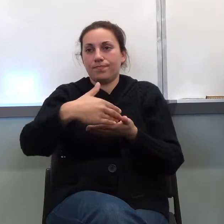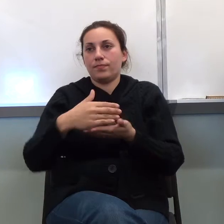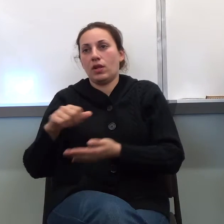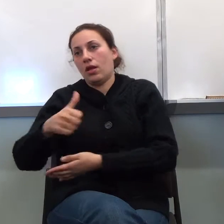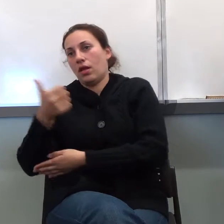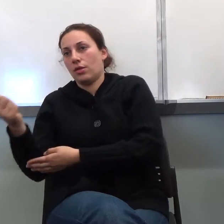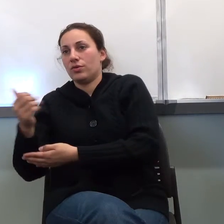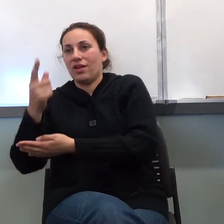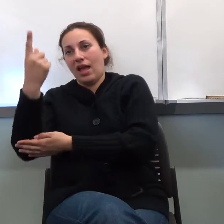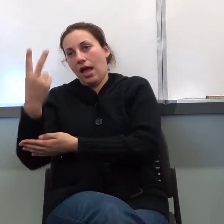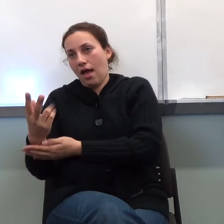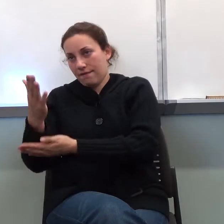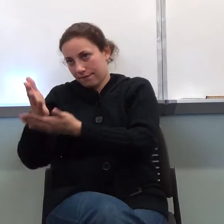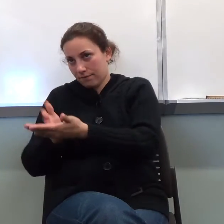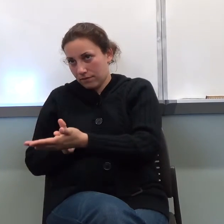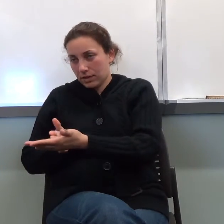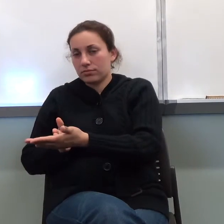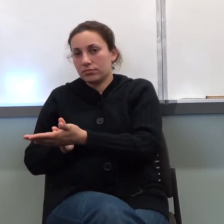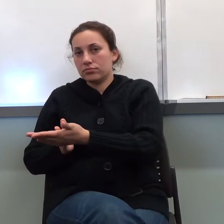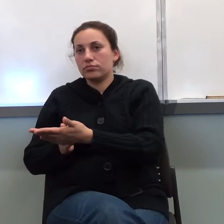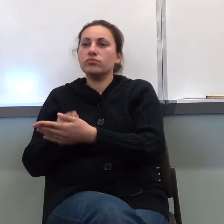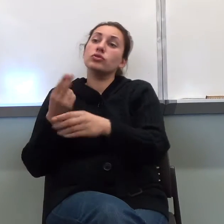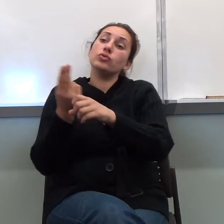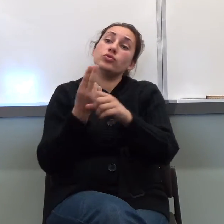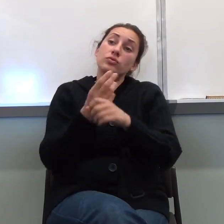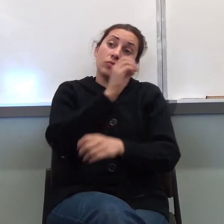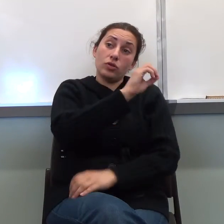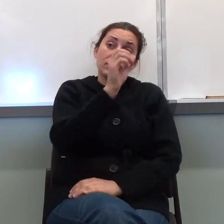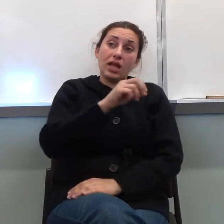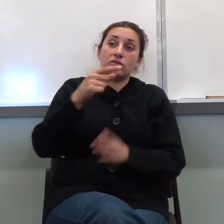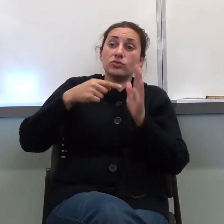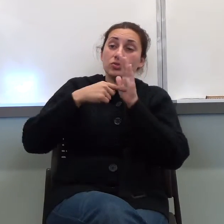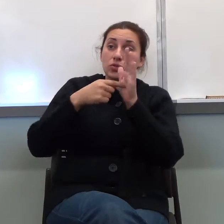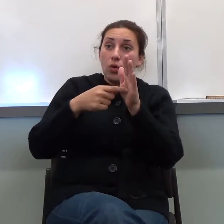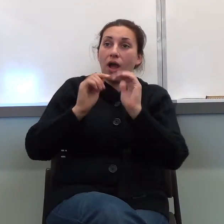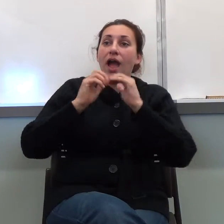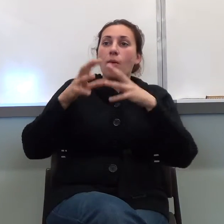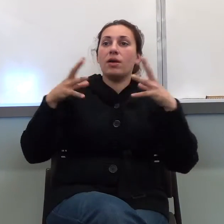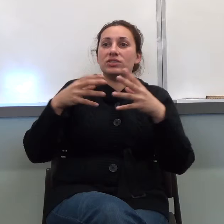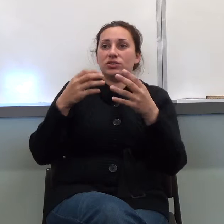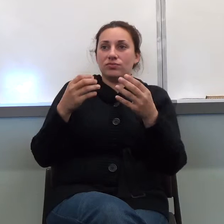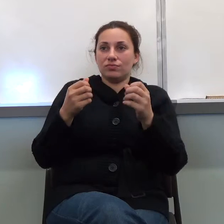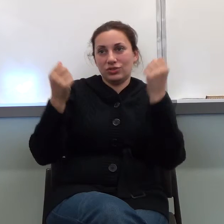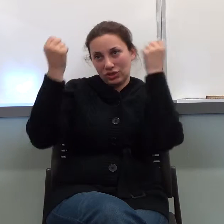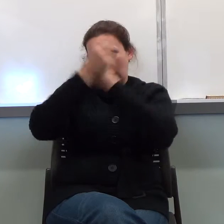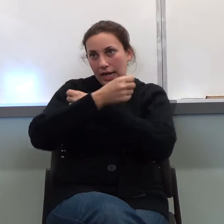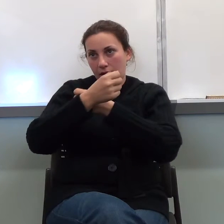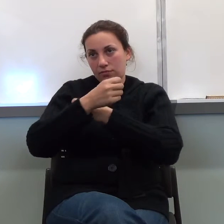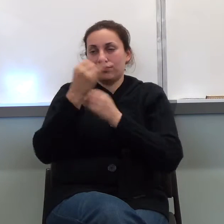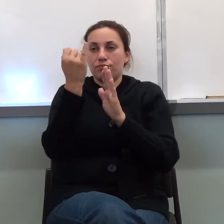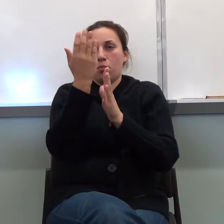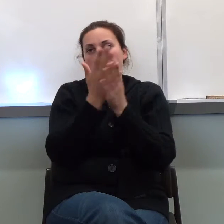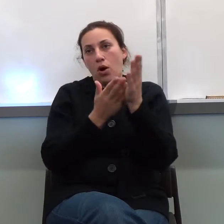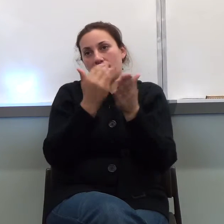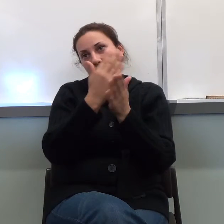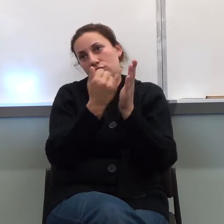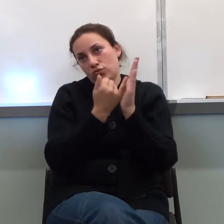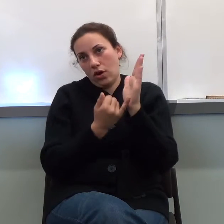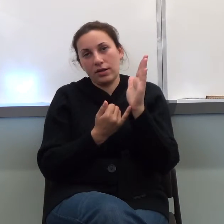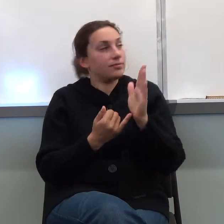there. And they're saying use a percent to express the shaded portion of each drawing. Okay, now